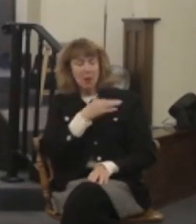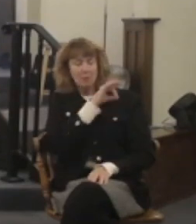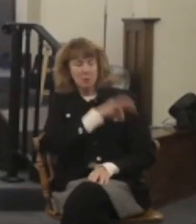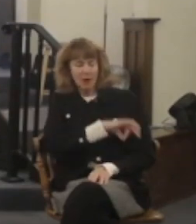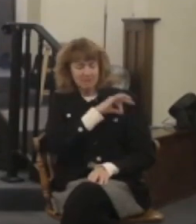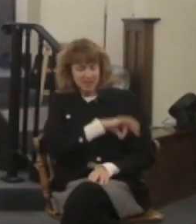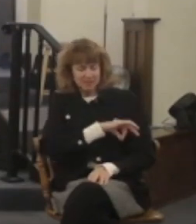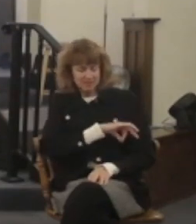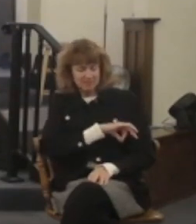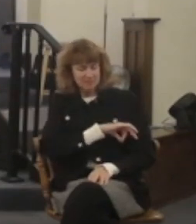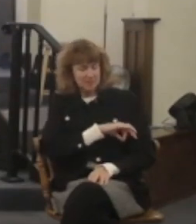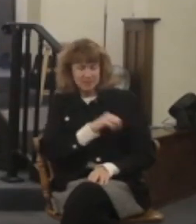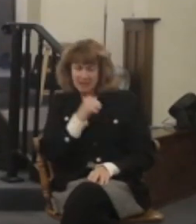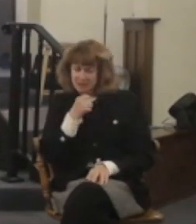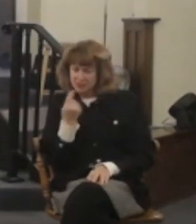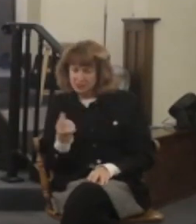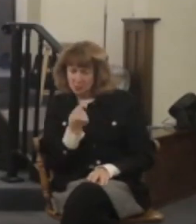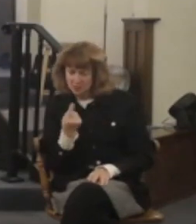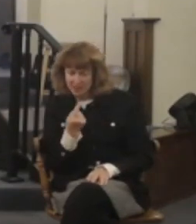wages.